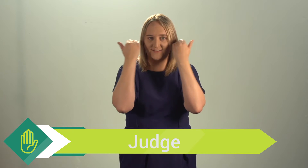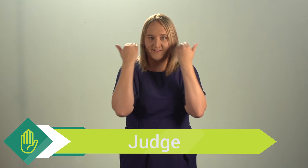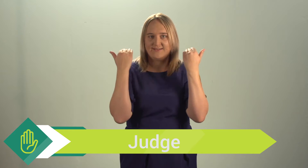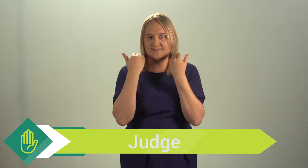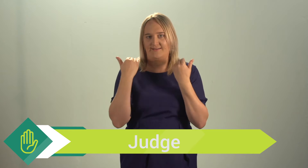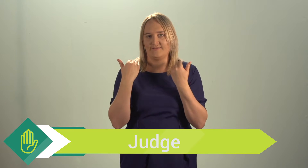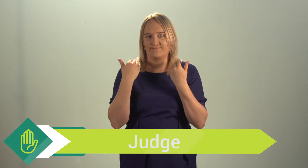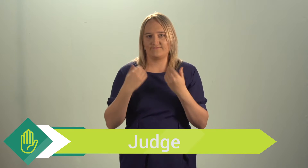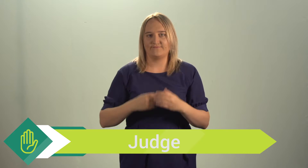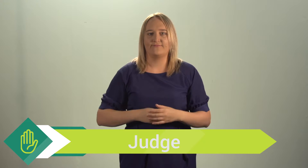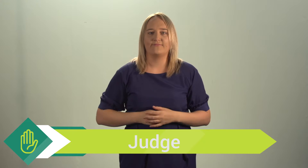judge,